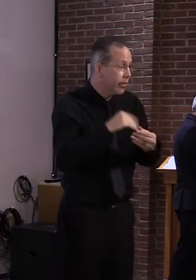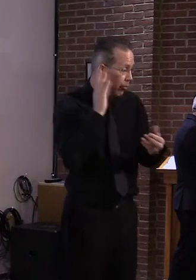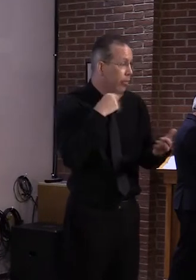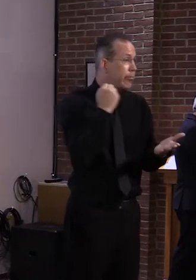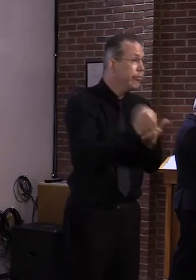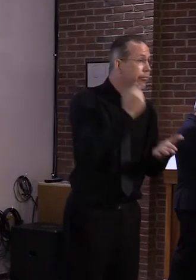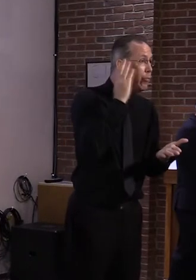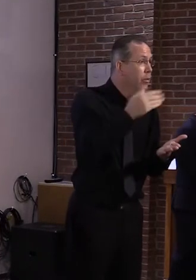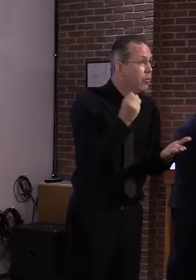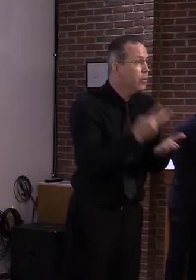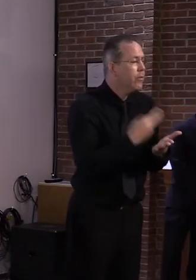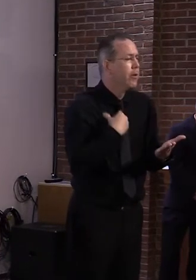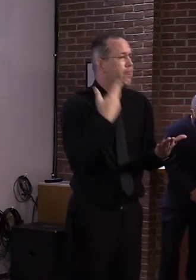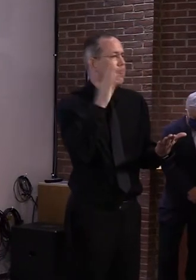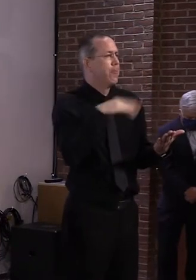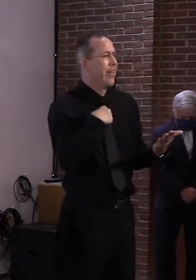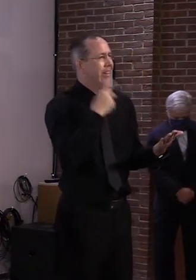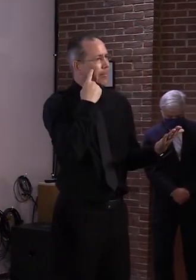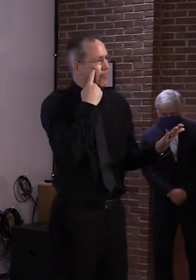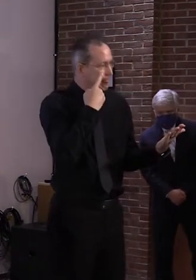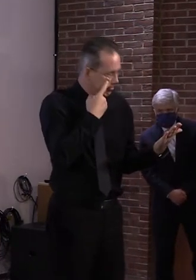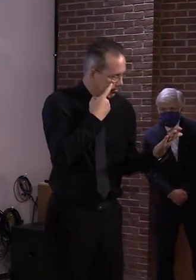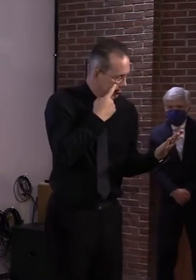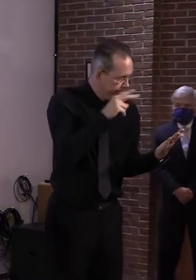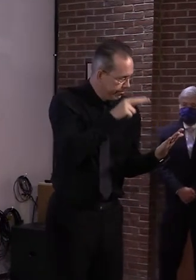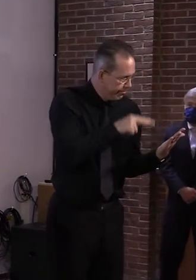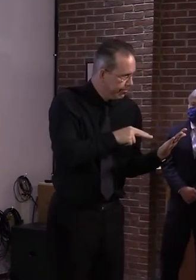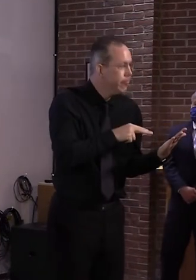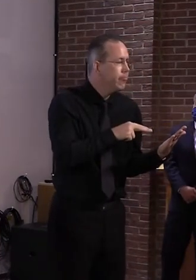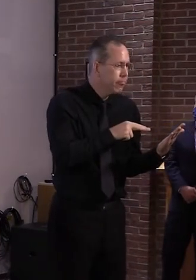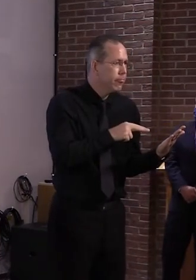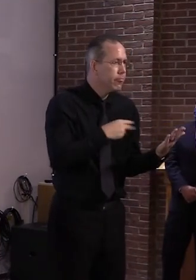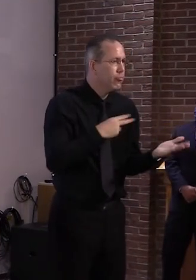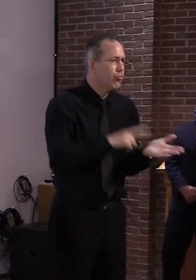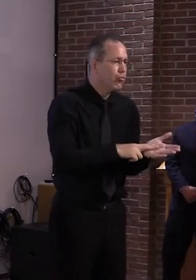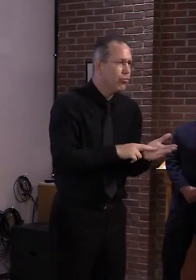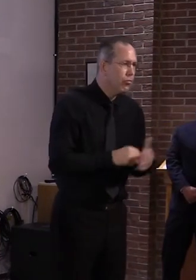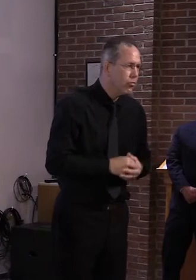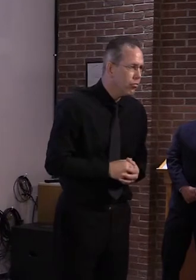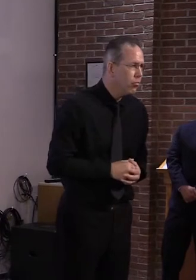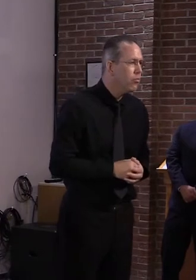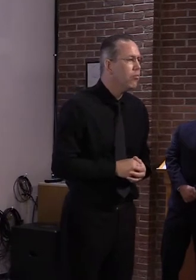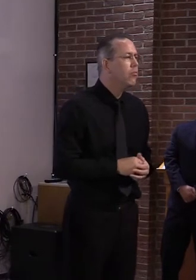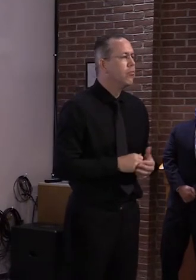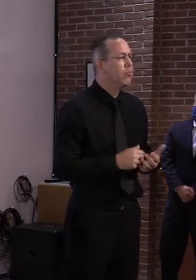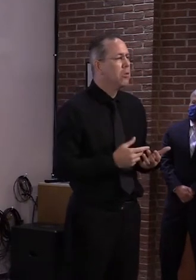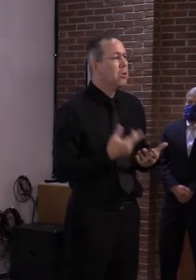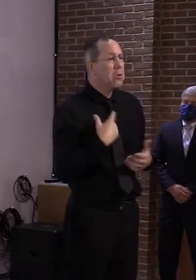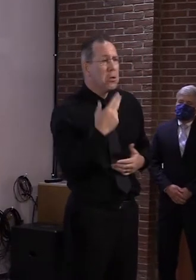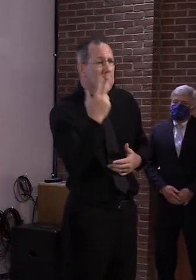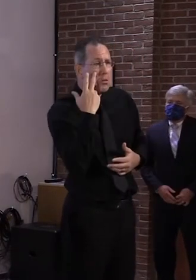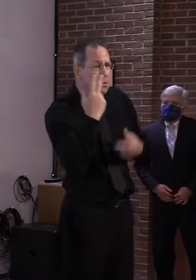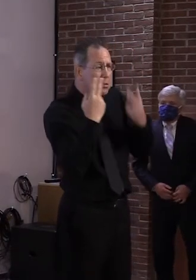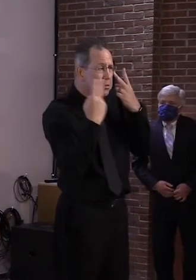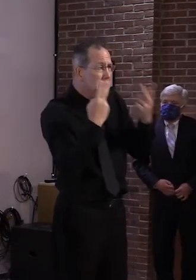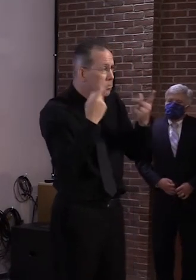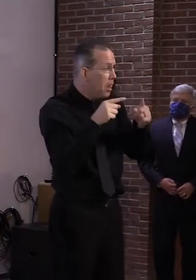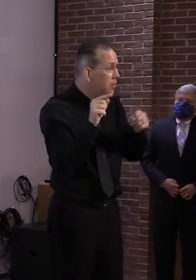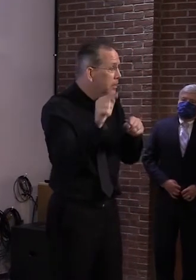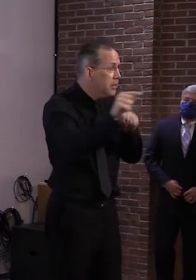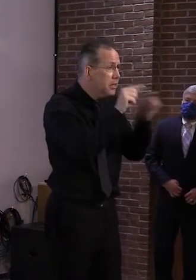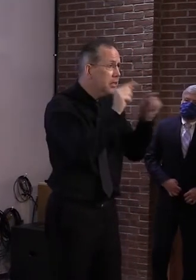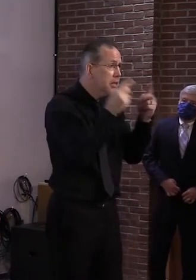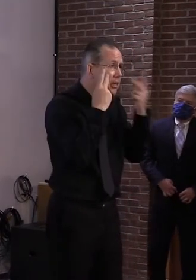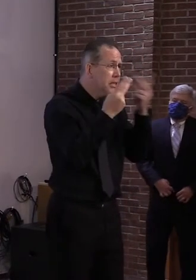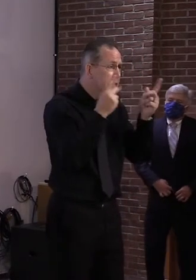details. We'll see. We'll see what happens today, whether